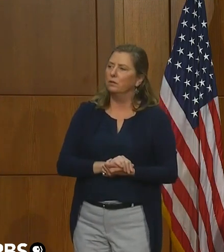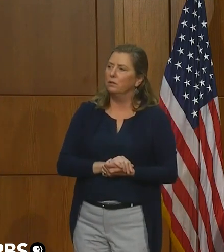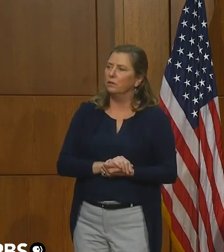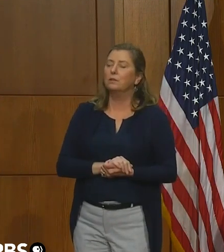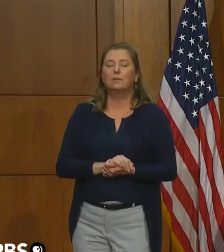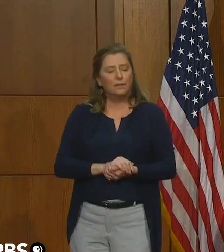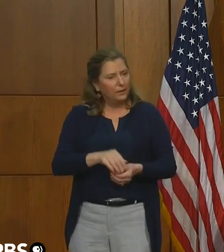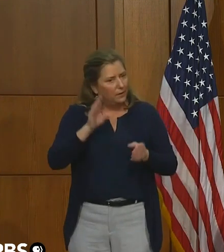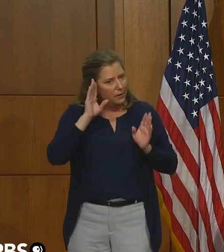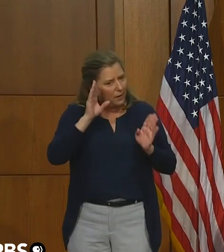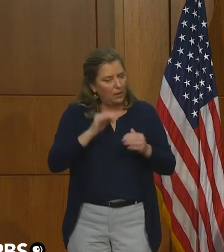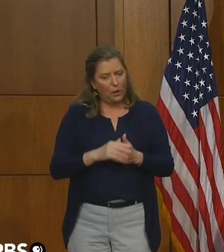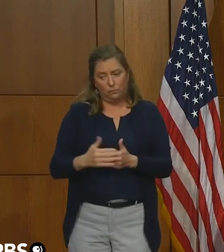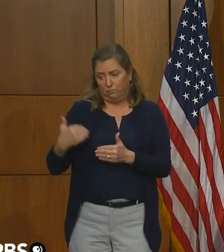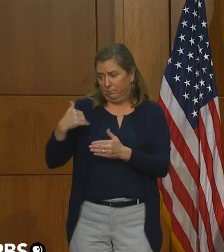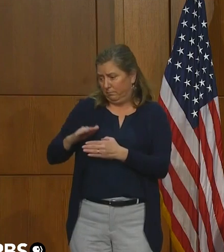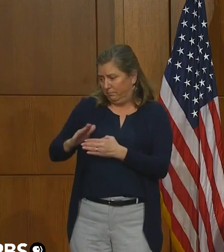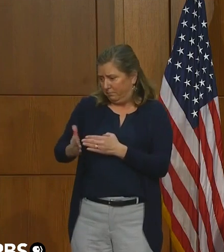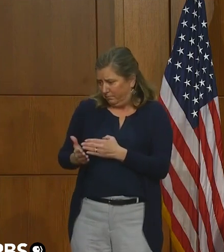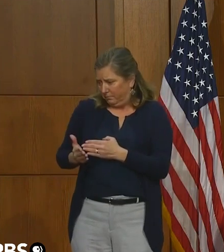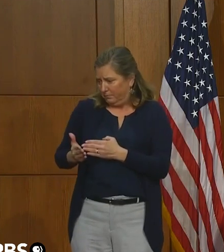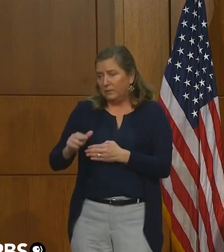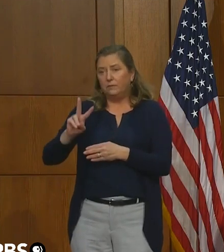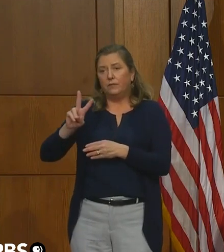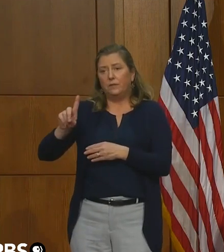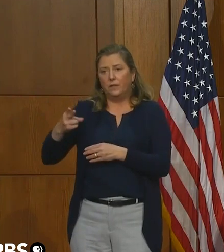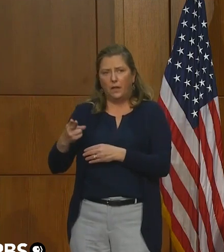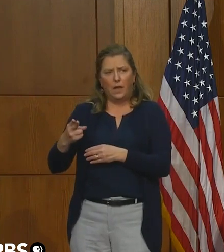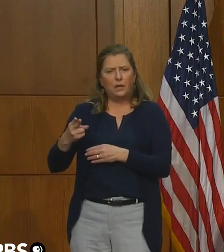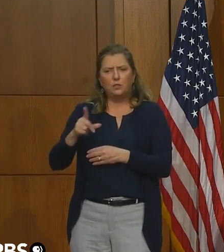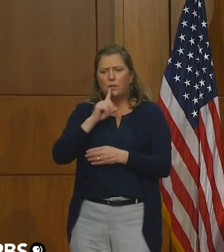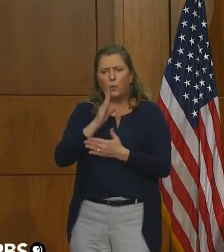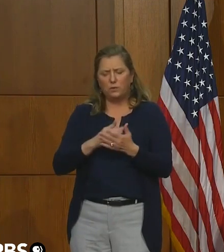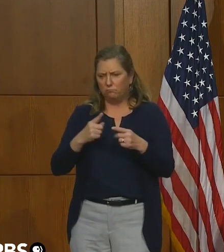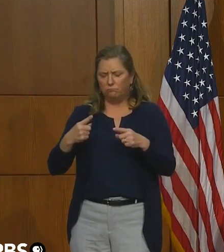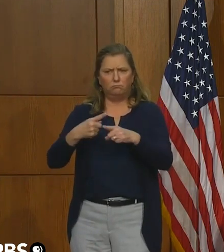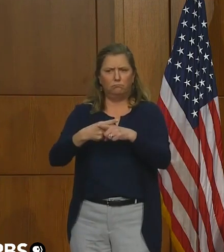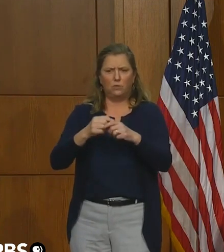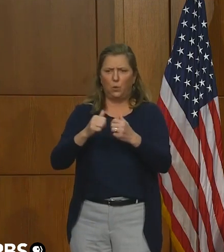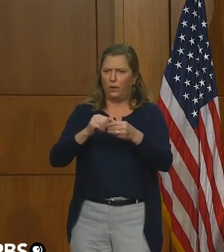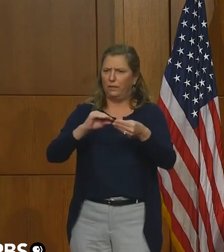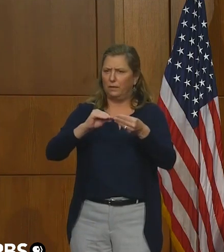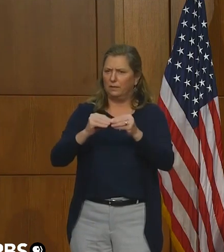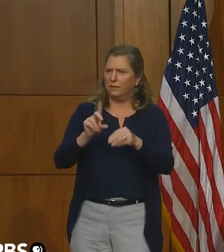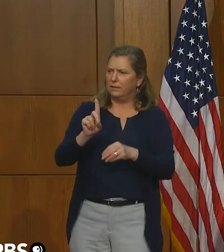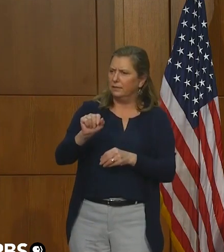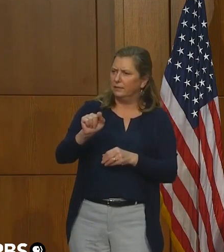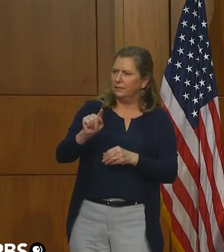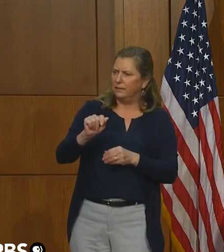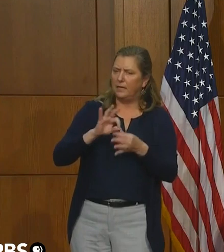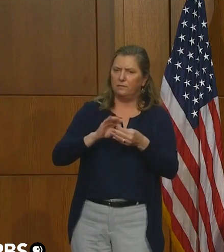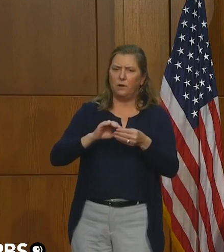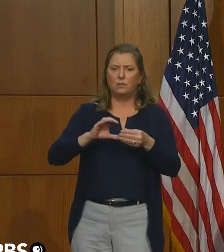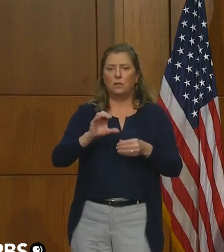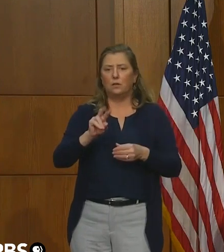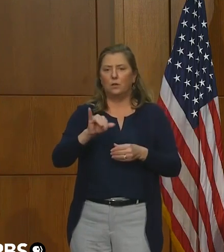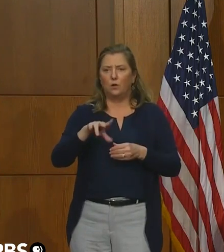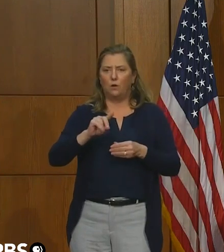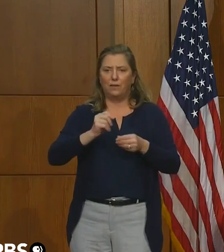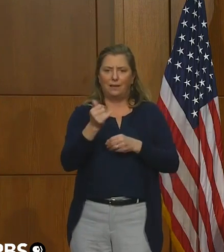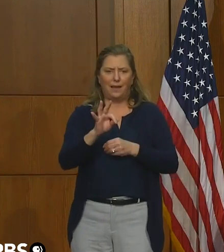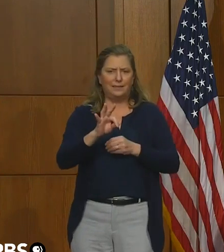Hi, Governor. So over the weekend, I understand the VDH had a discrepancy over the data with confirmed COVID-19 cases because